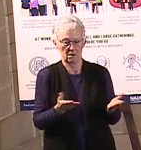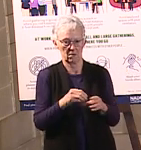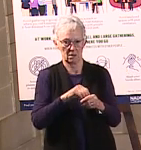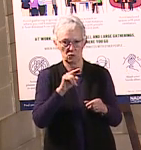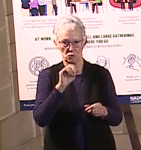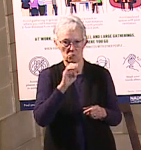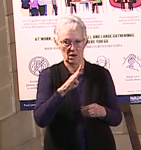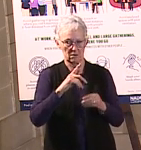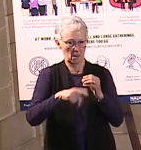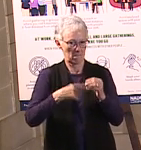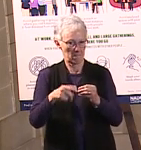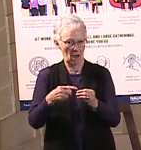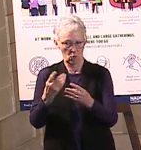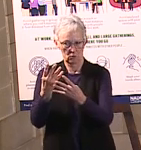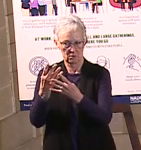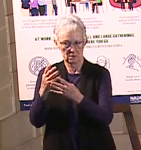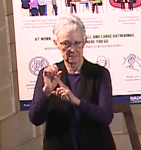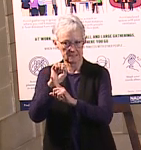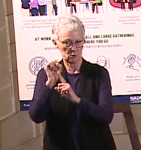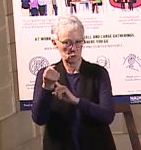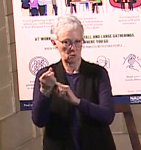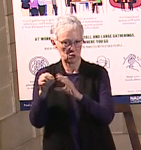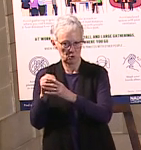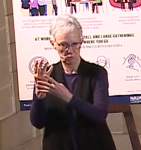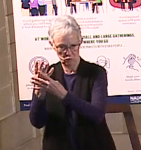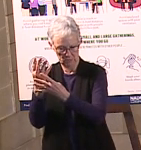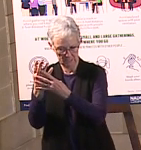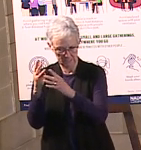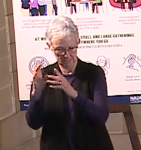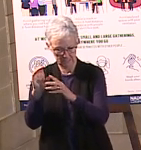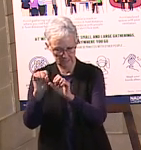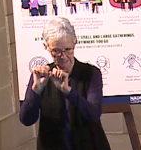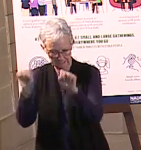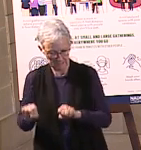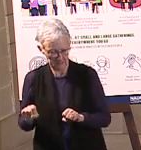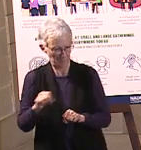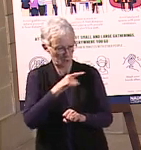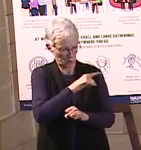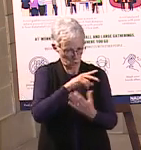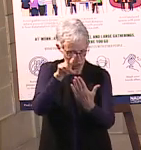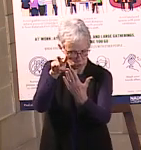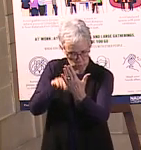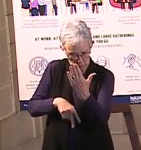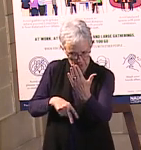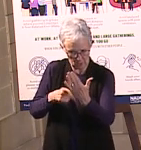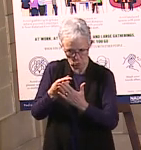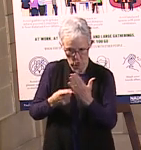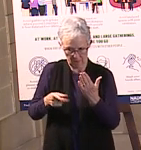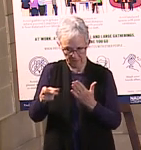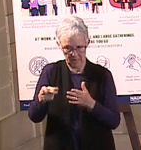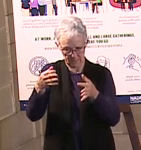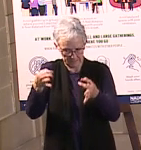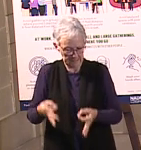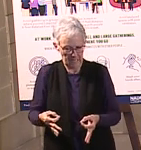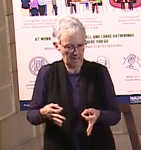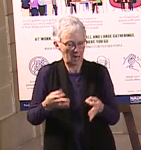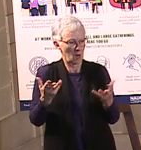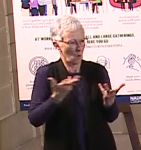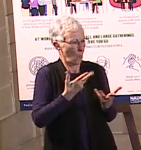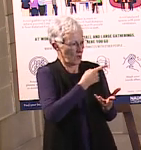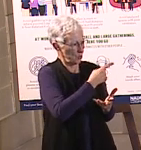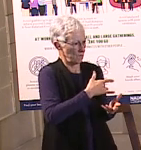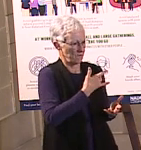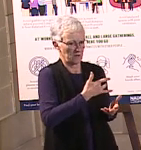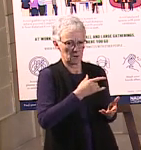does that help me? How does that impact my thinking with regard to what we're doing with regard to our corrections system and how we're handling the population